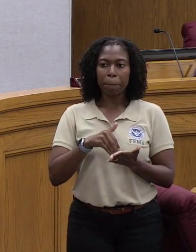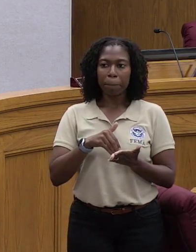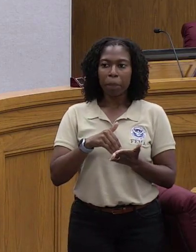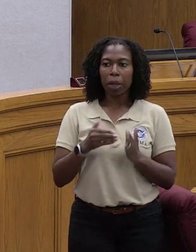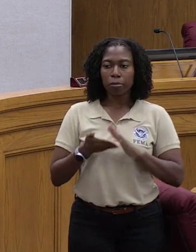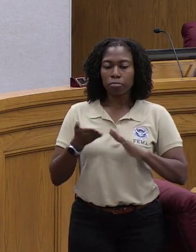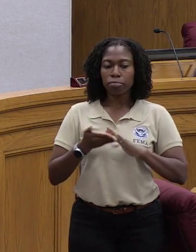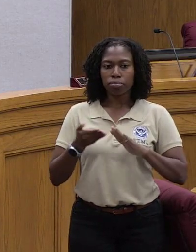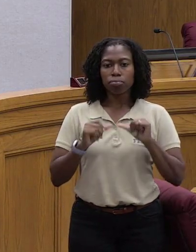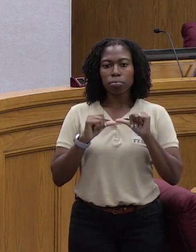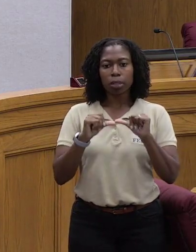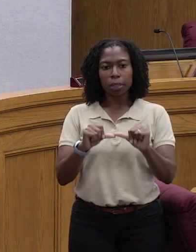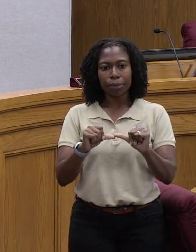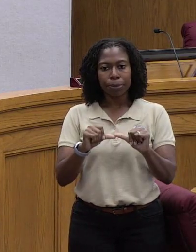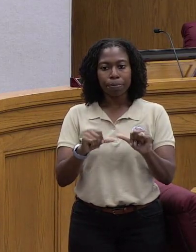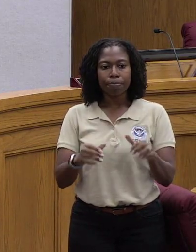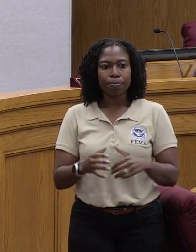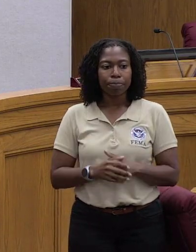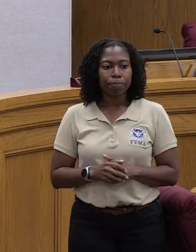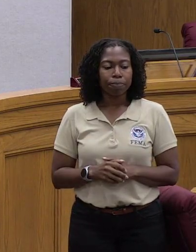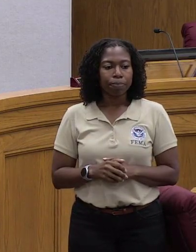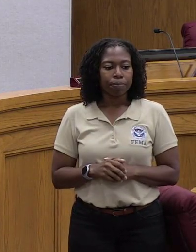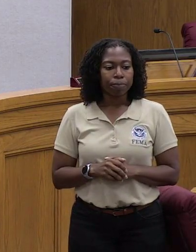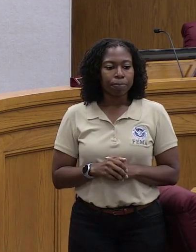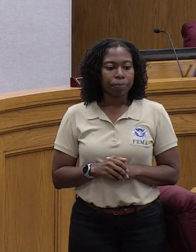resume those services.